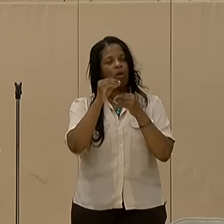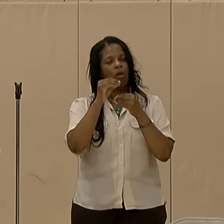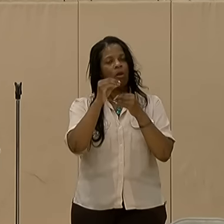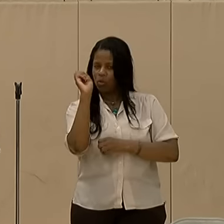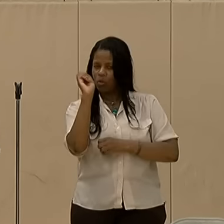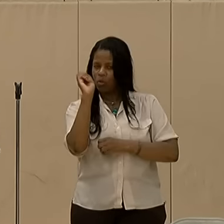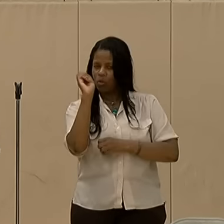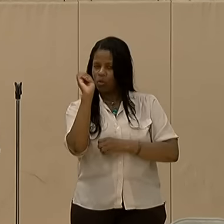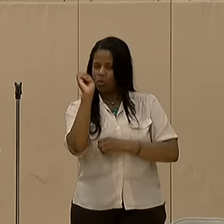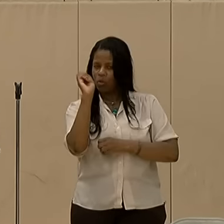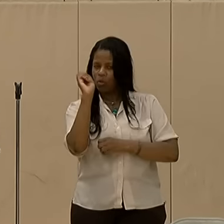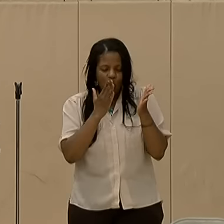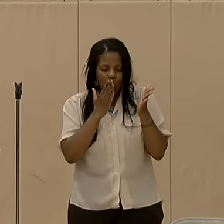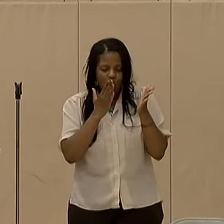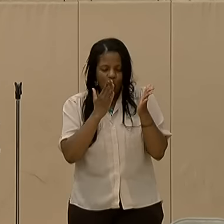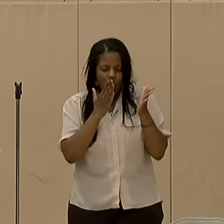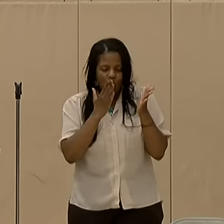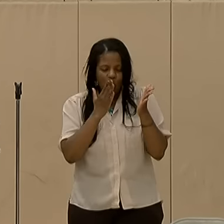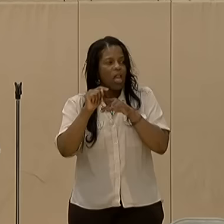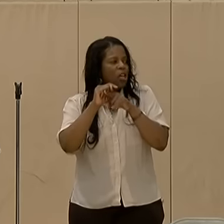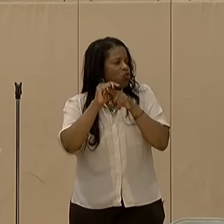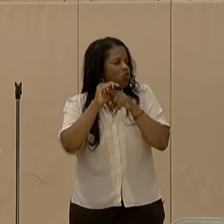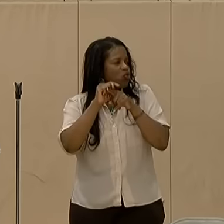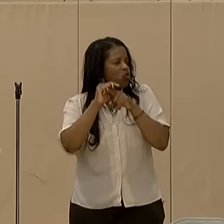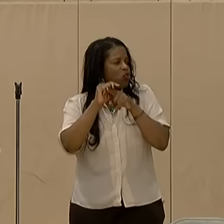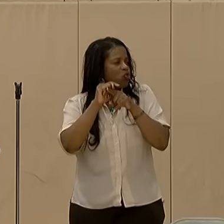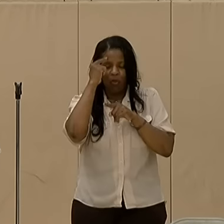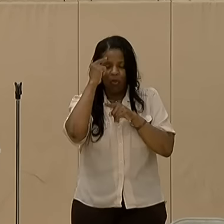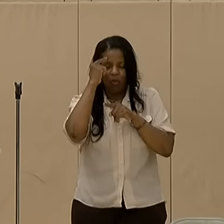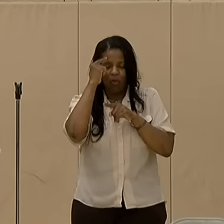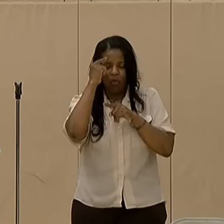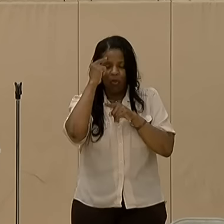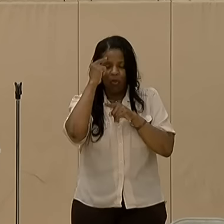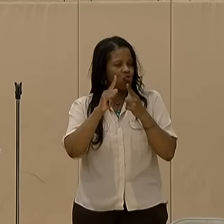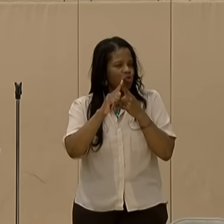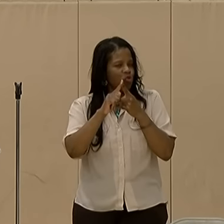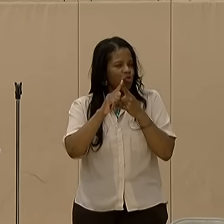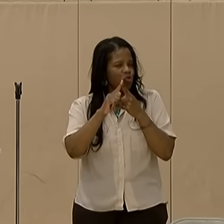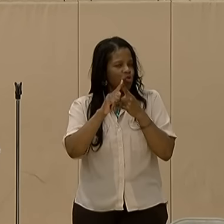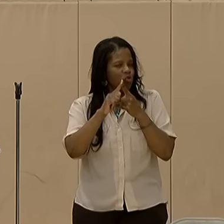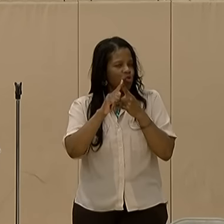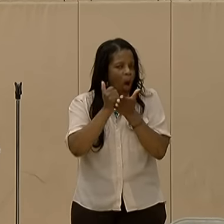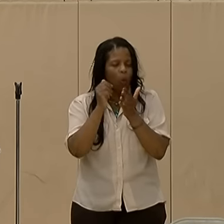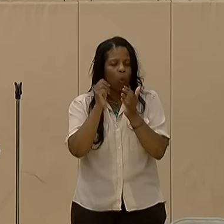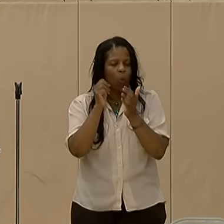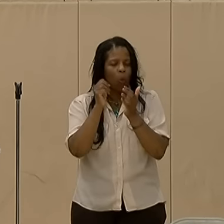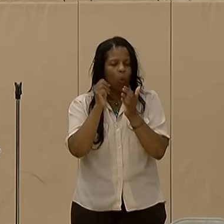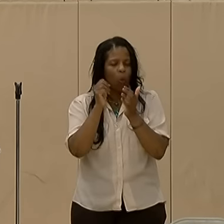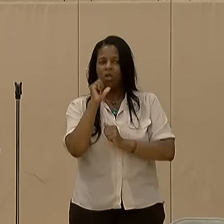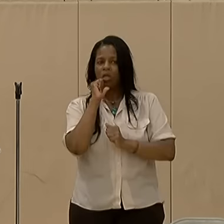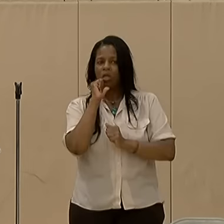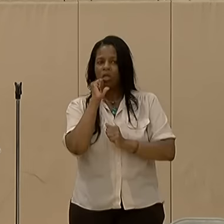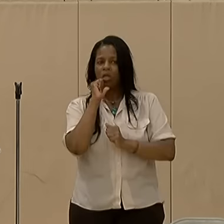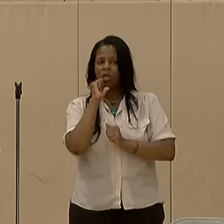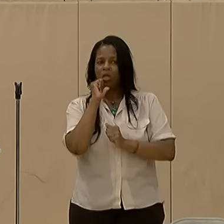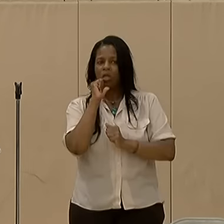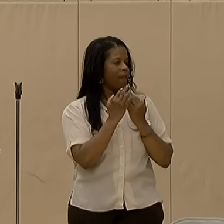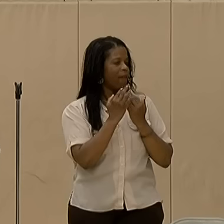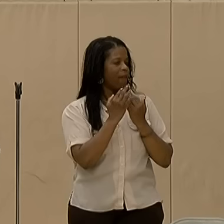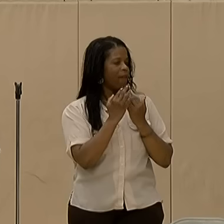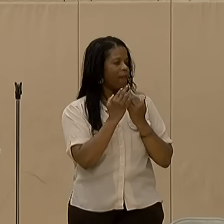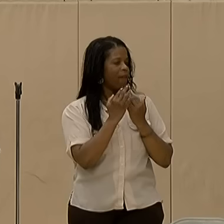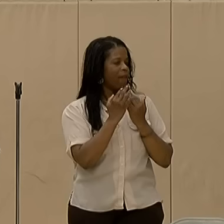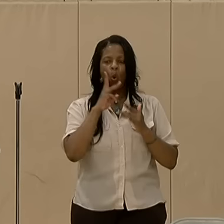preparedness. It trains your government leaders to deal with these type of emergencies, not just wildland fires, but floods,